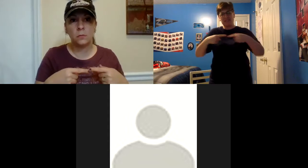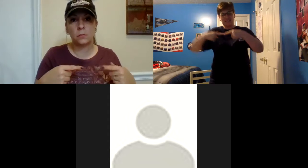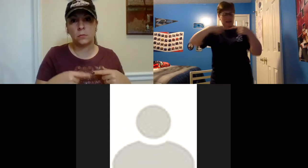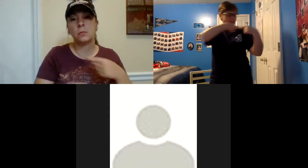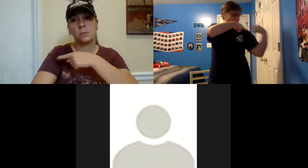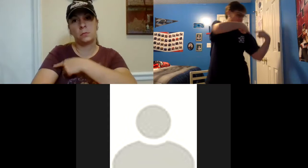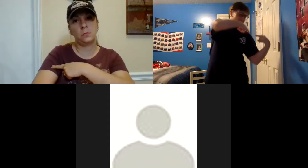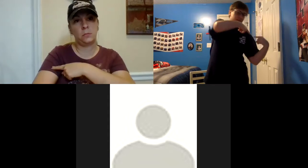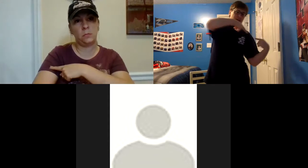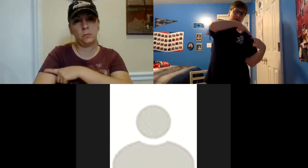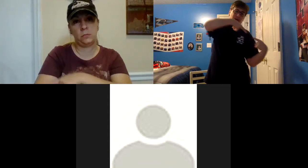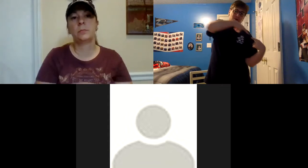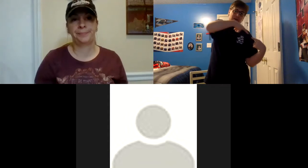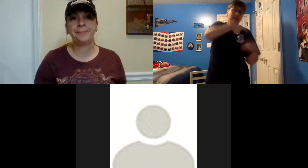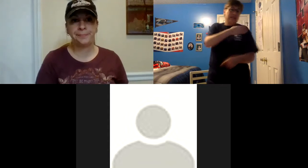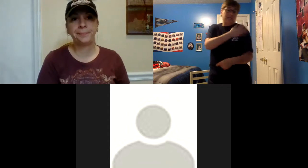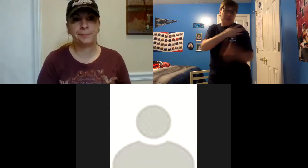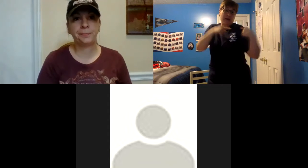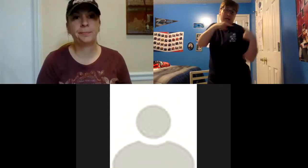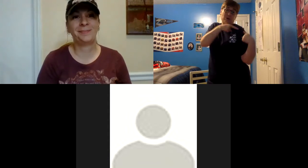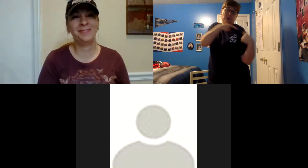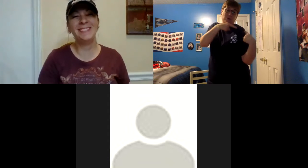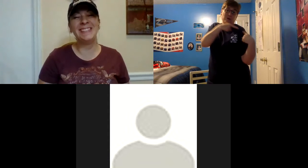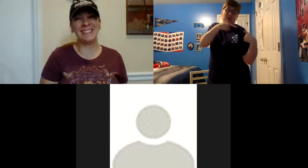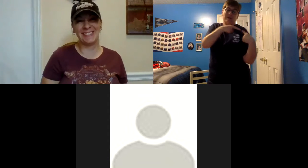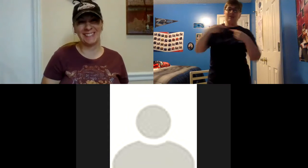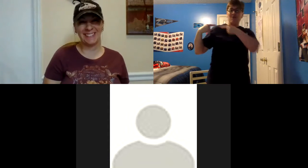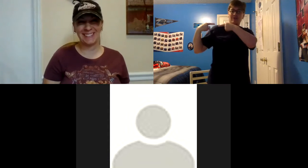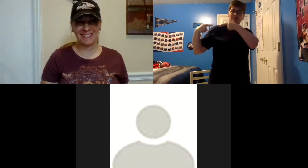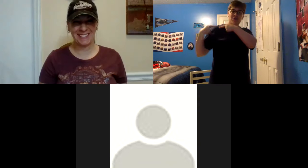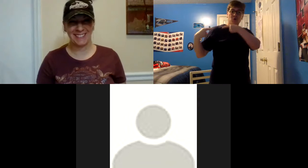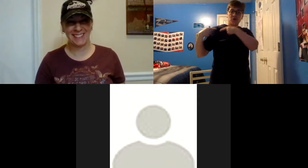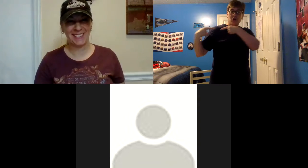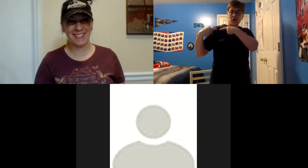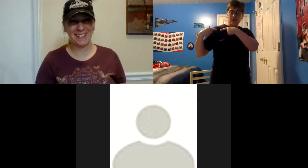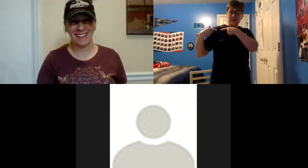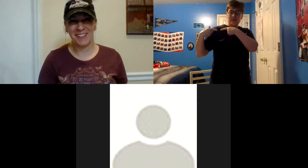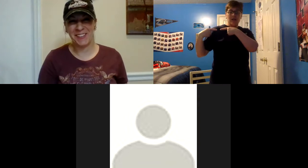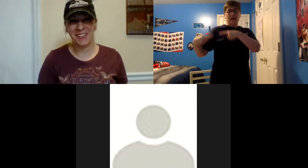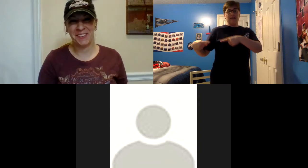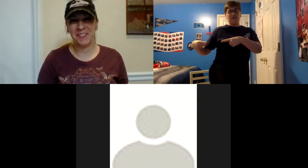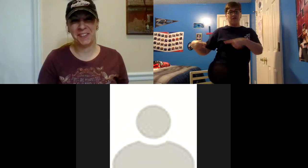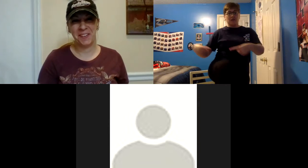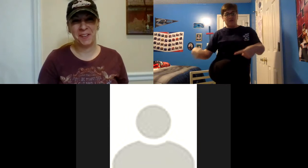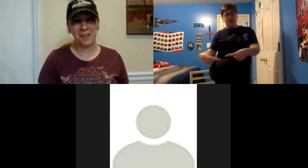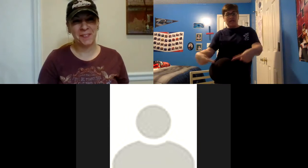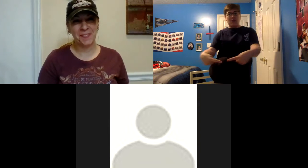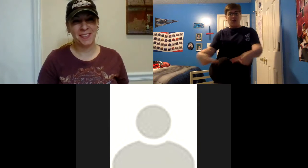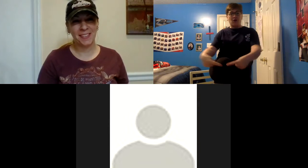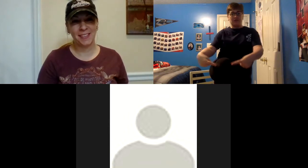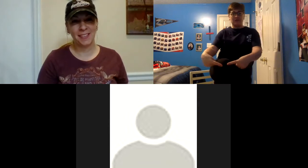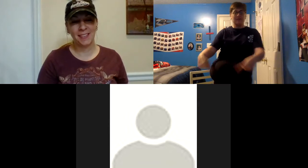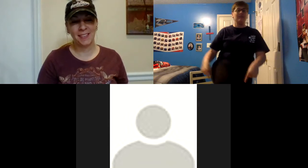arm, because it's not like you can go, unless it's right here, you know, if your shoulder hurts, and then if your